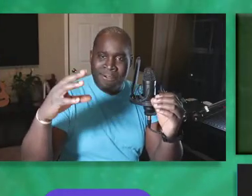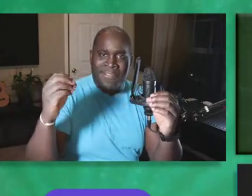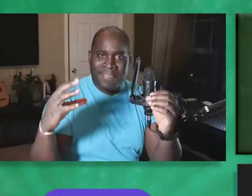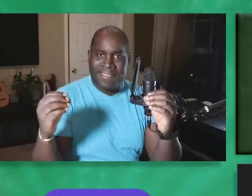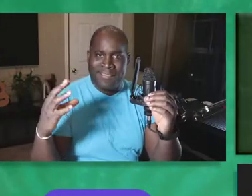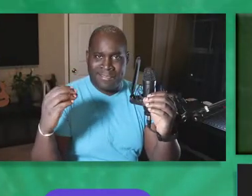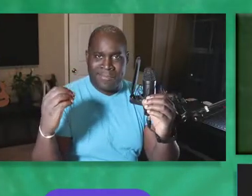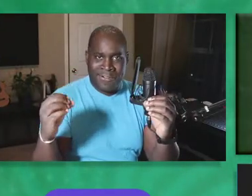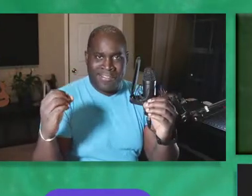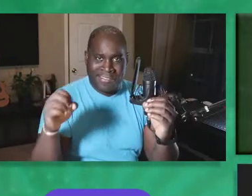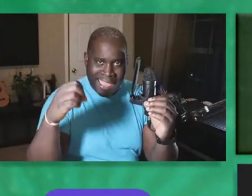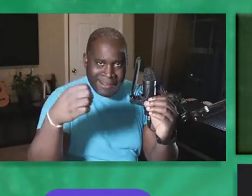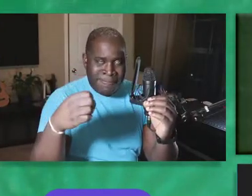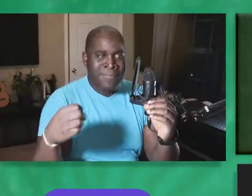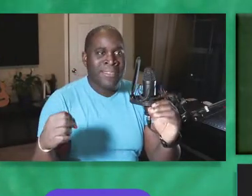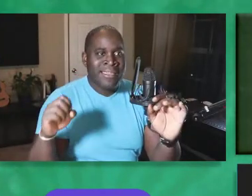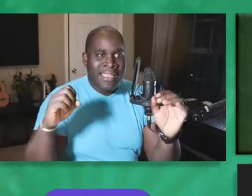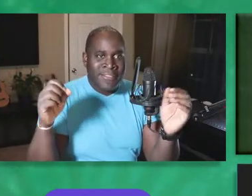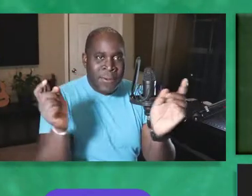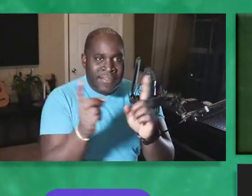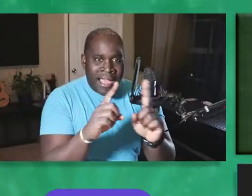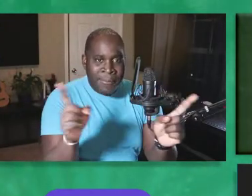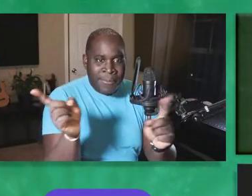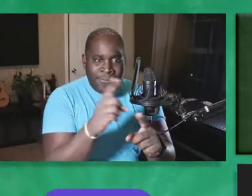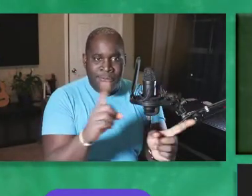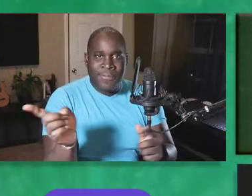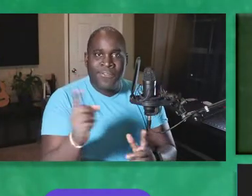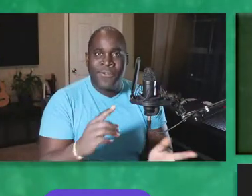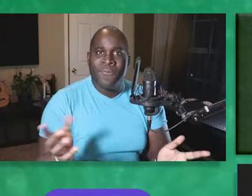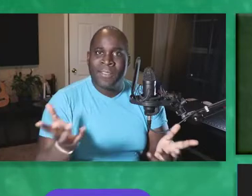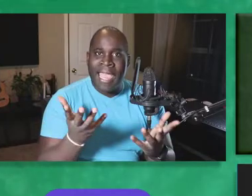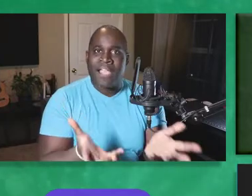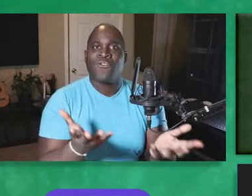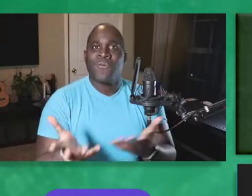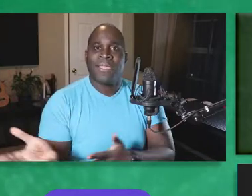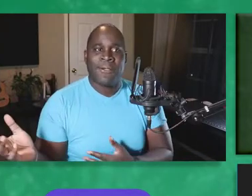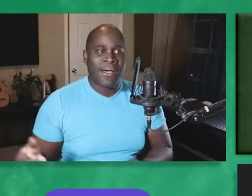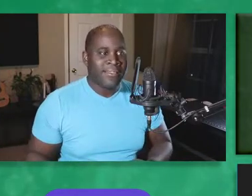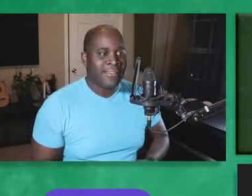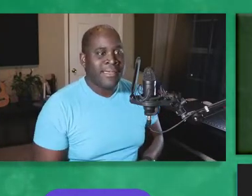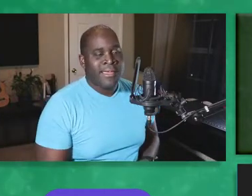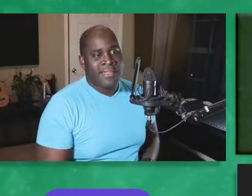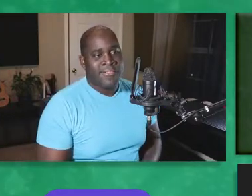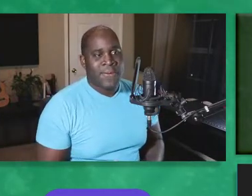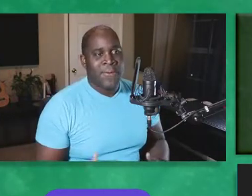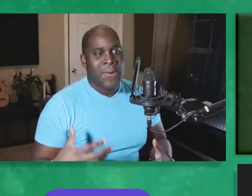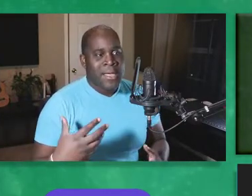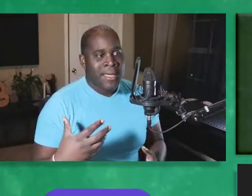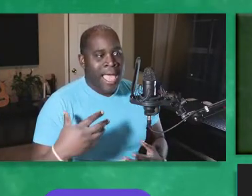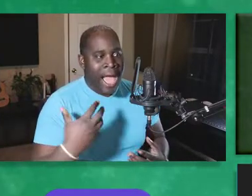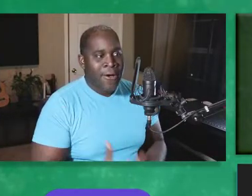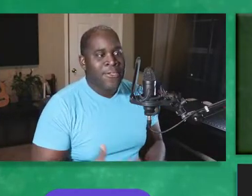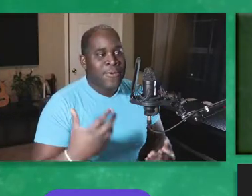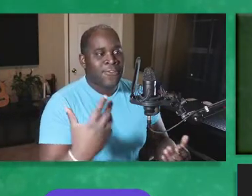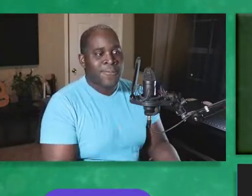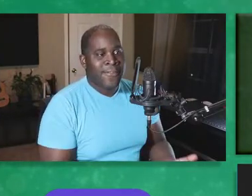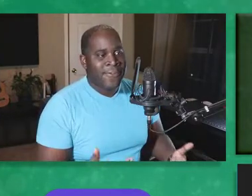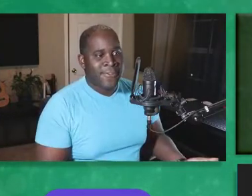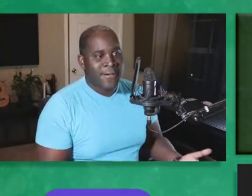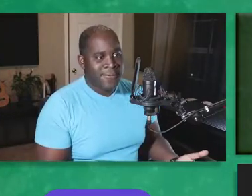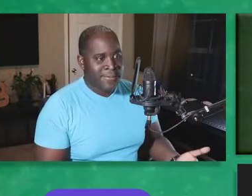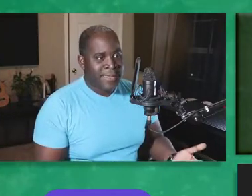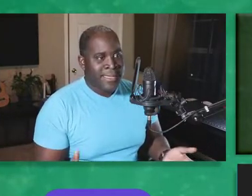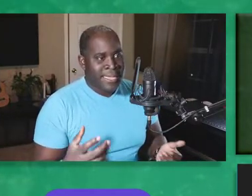whenever someone hears the thing that the person said, it's always a compromise between the two of what the actual meaning was. And so how you